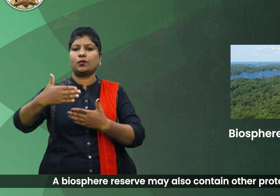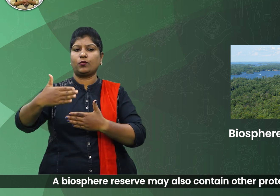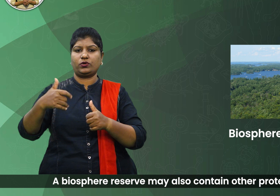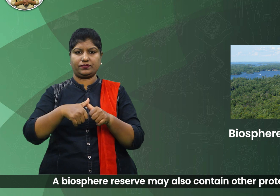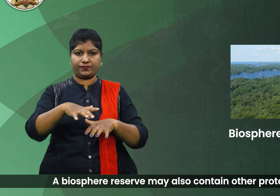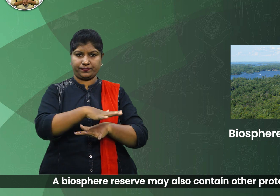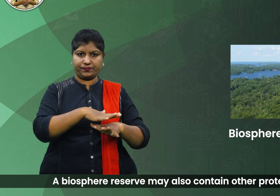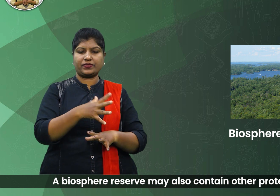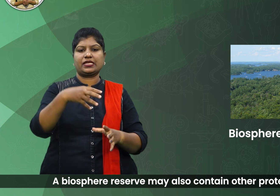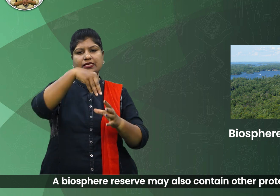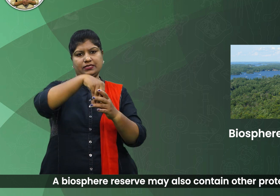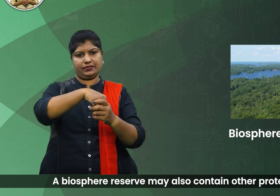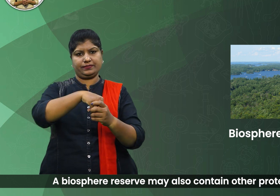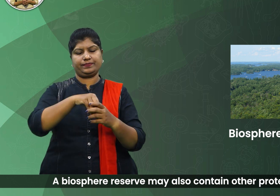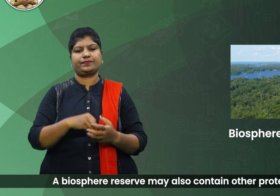it.